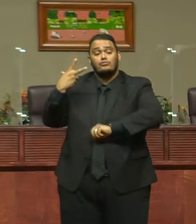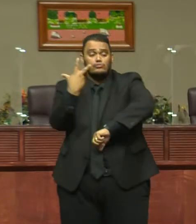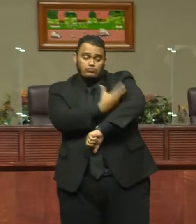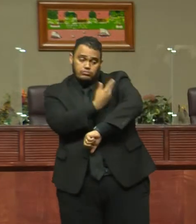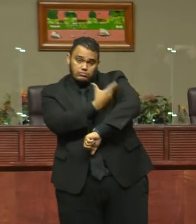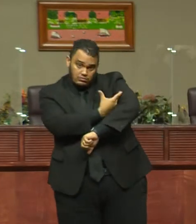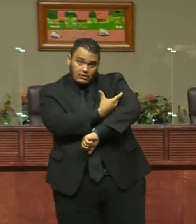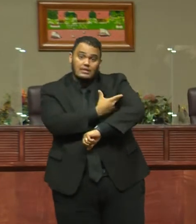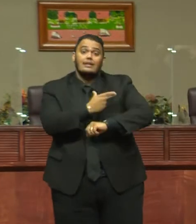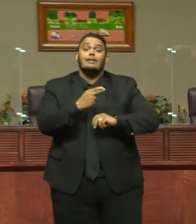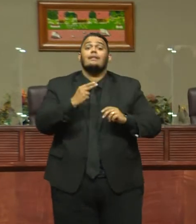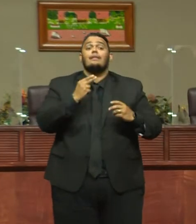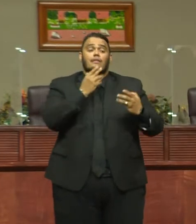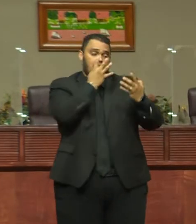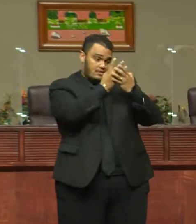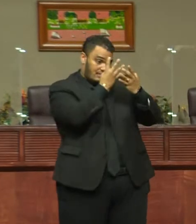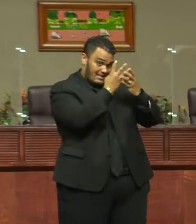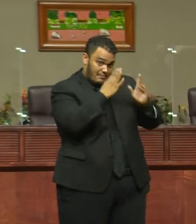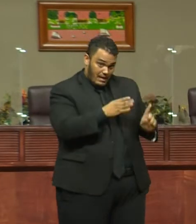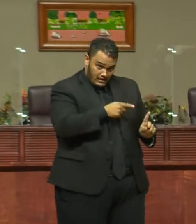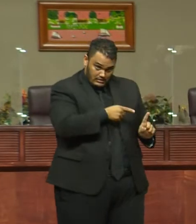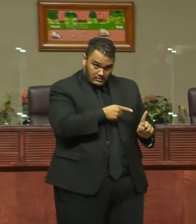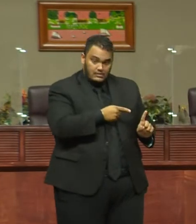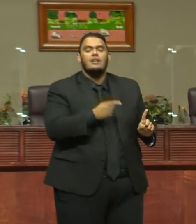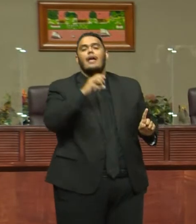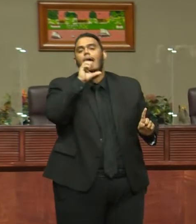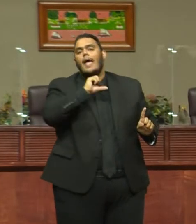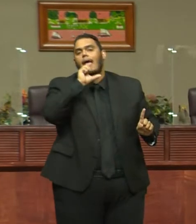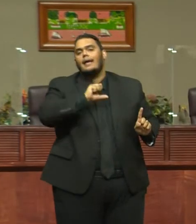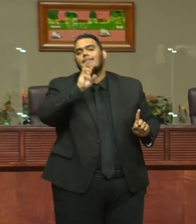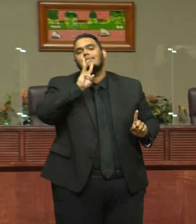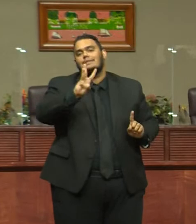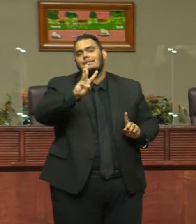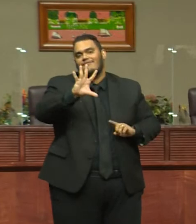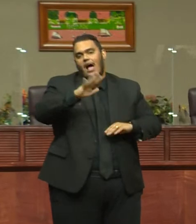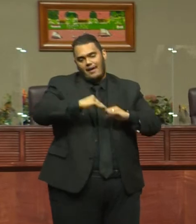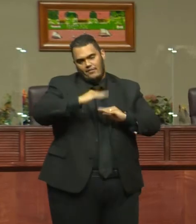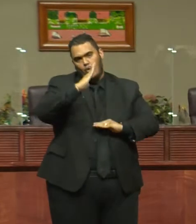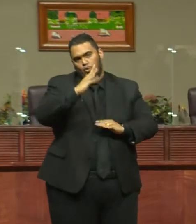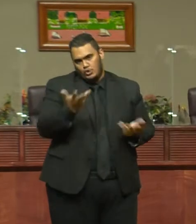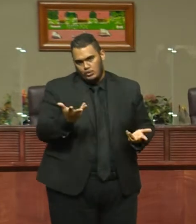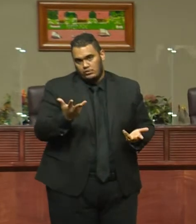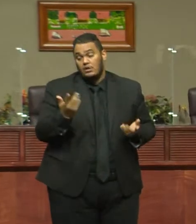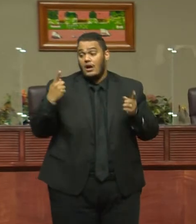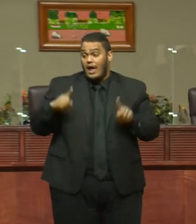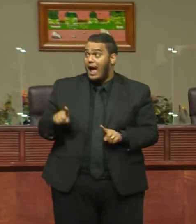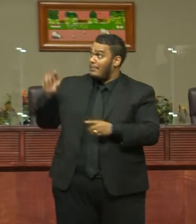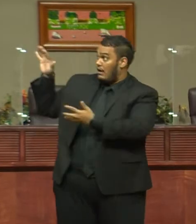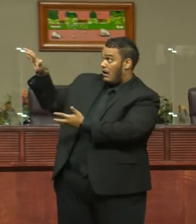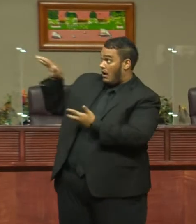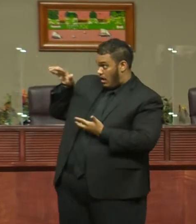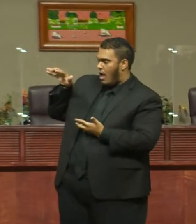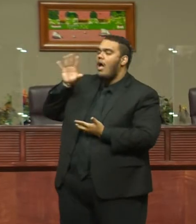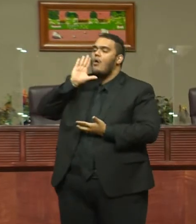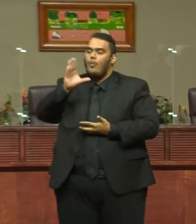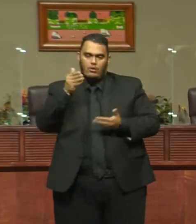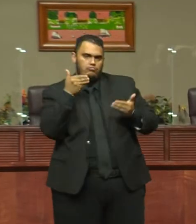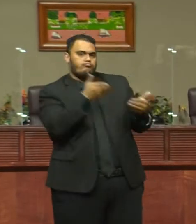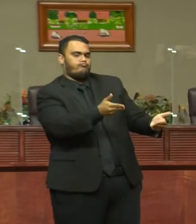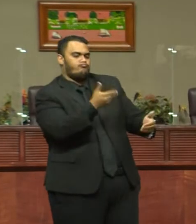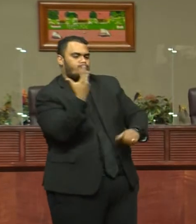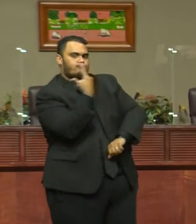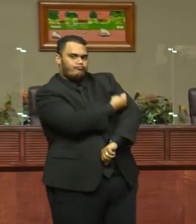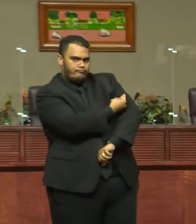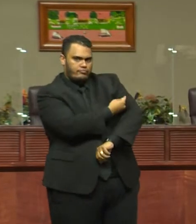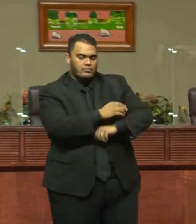and older once we get available vaccine supply. In addition, we offer free